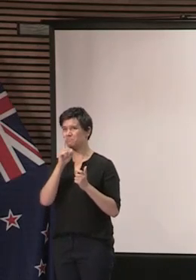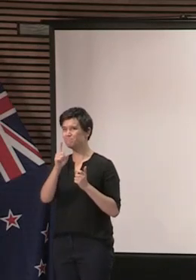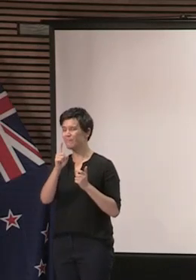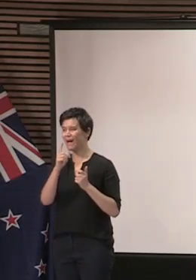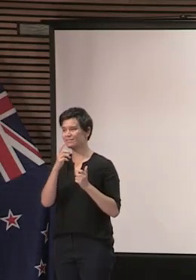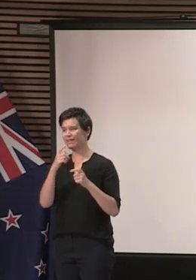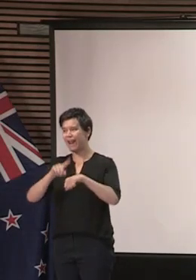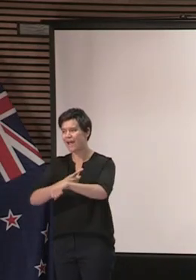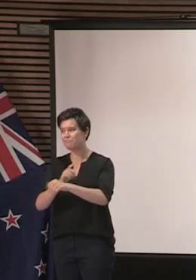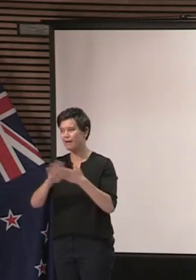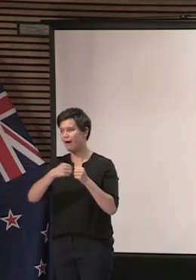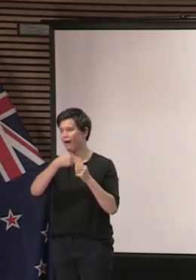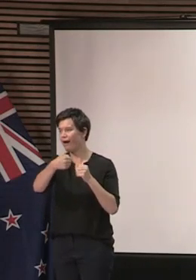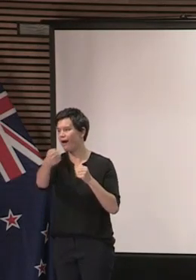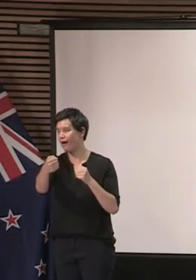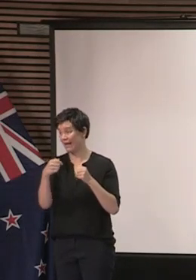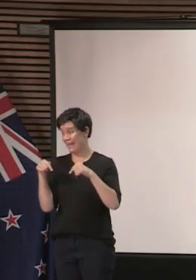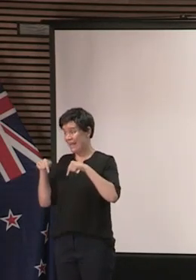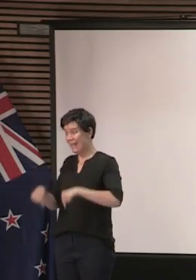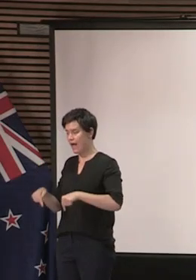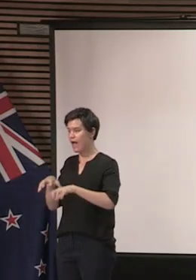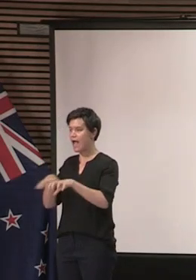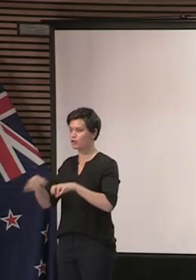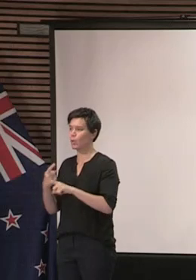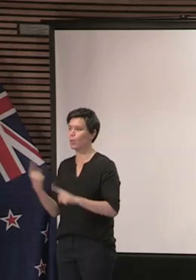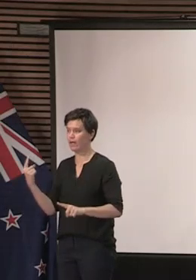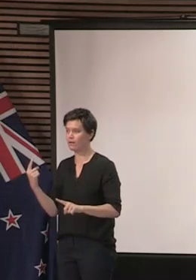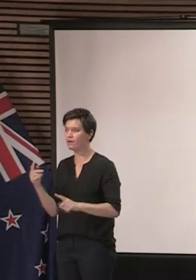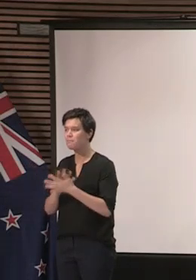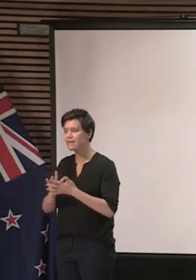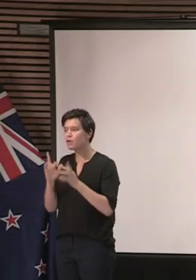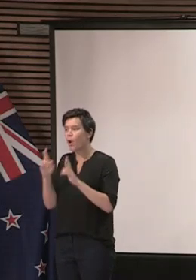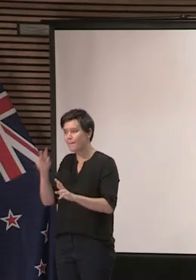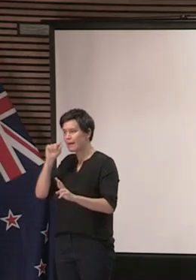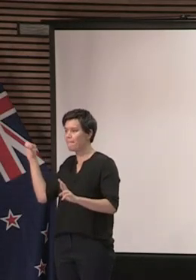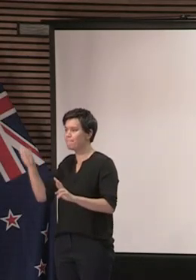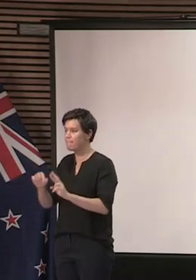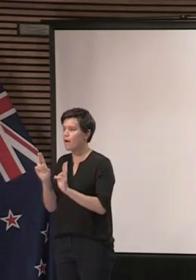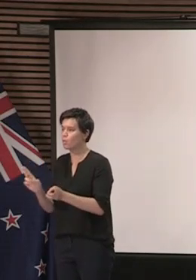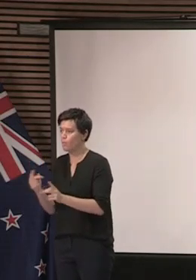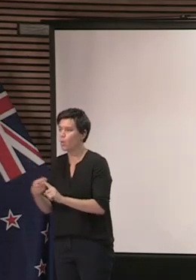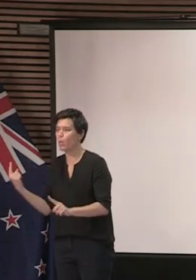as quickly as we can back to as much normality as we can in everyday life, and that includes for our economy.